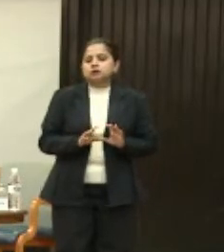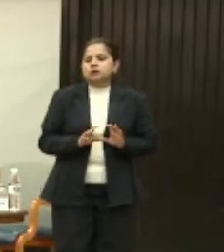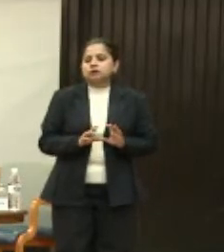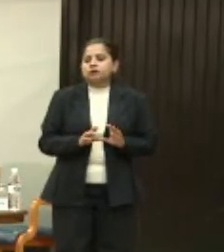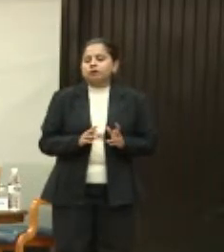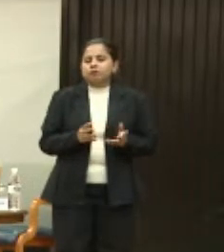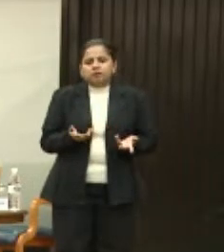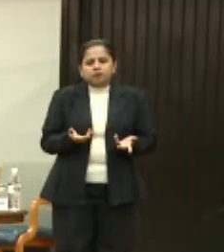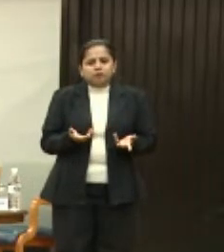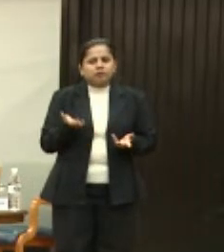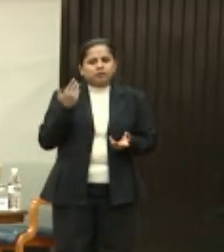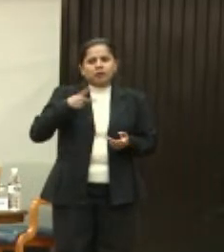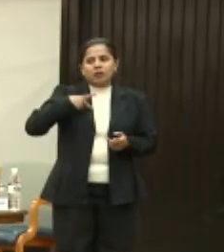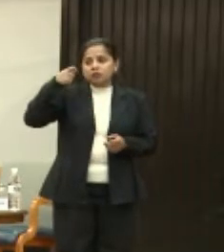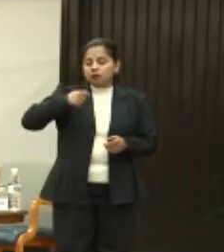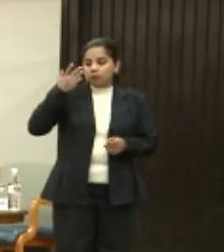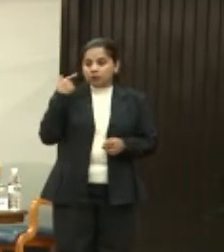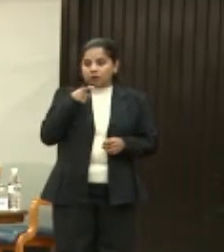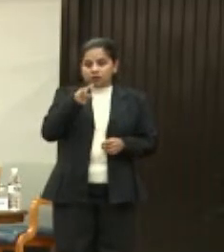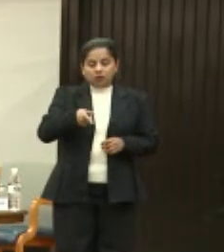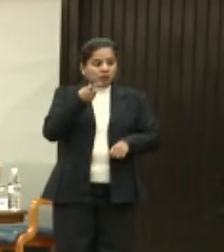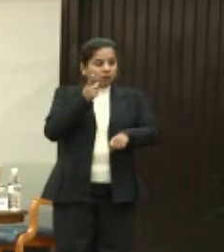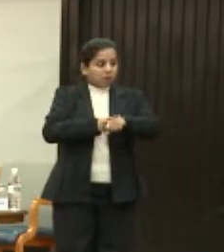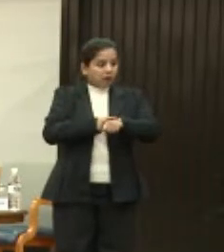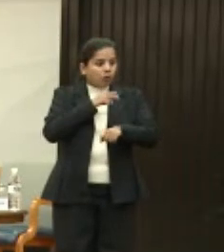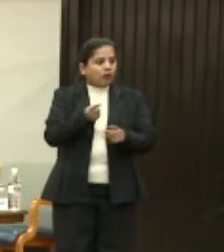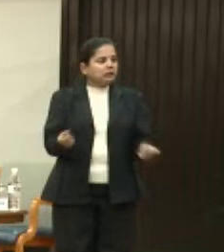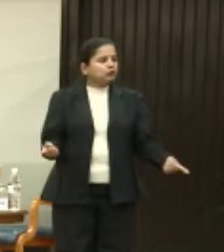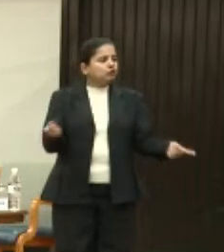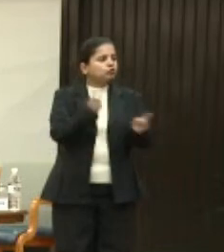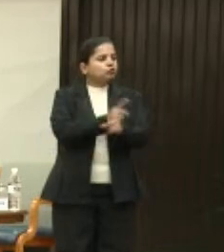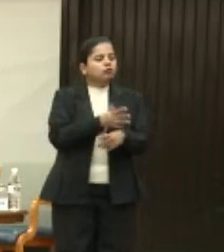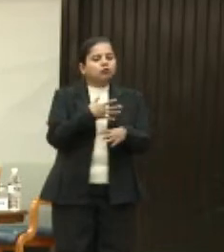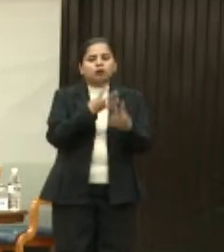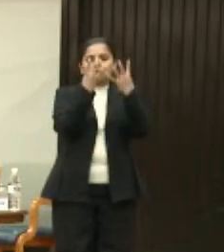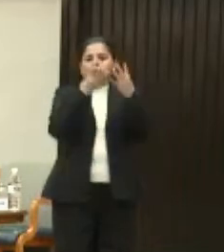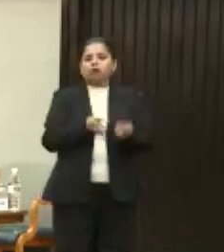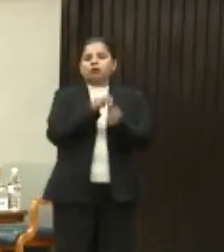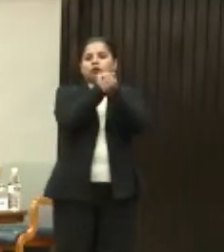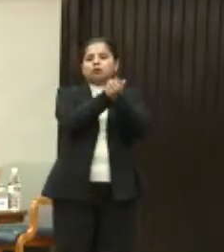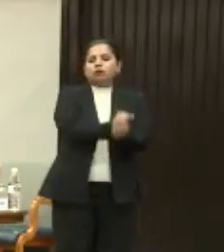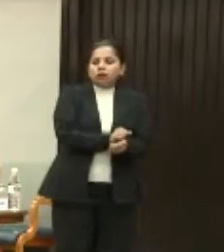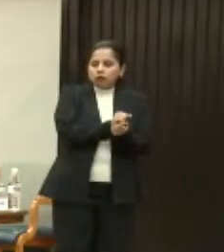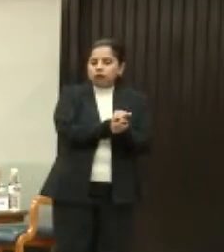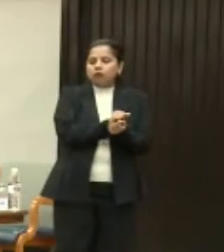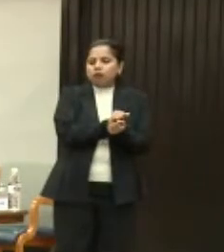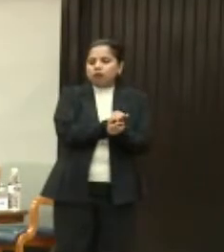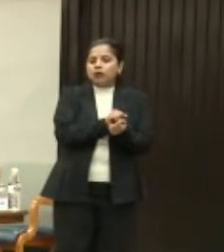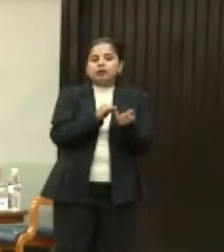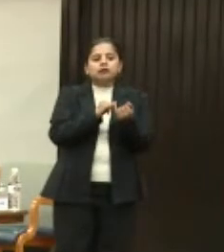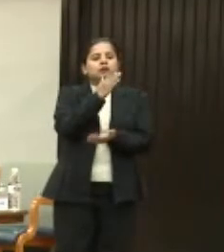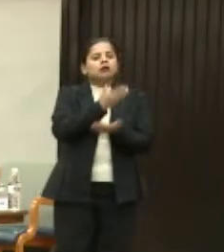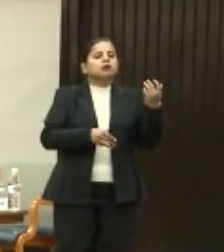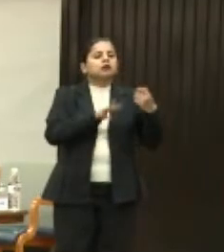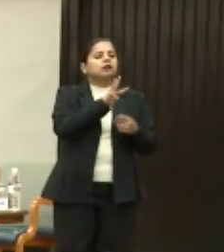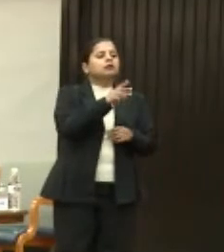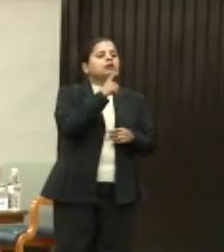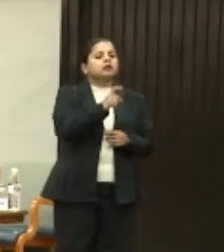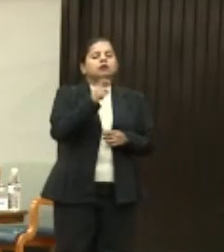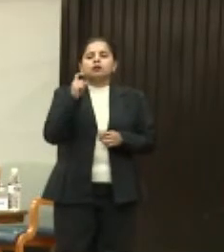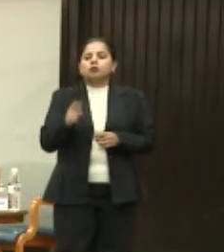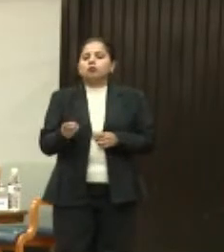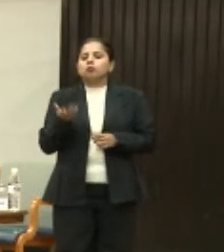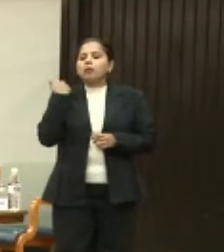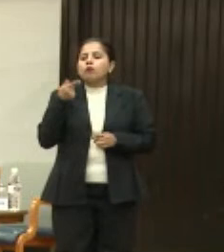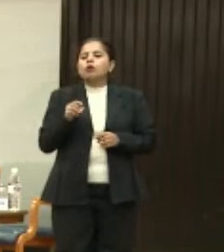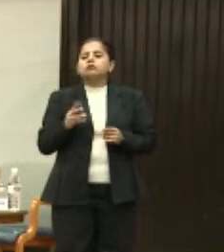So just as capital punishment was replaced by imprisonment in Britain, Section 377 was